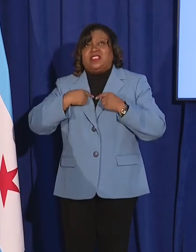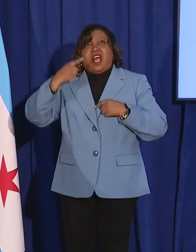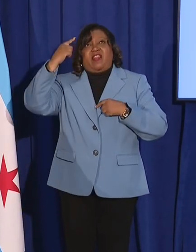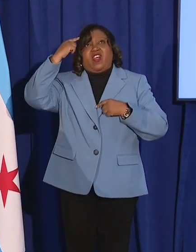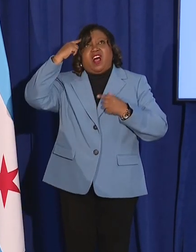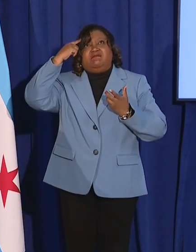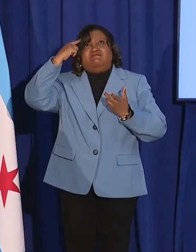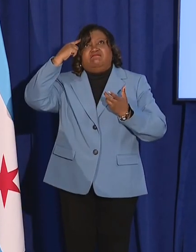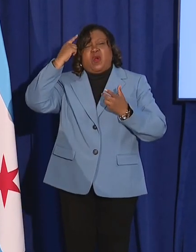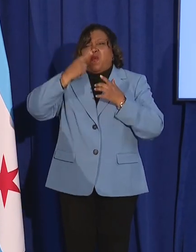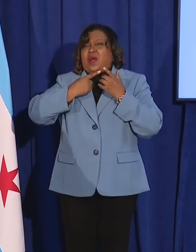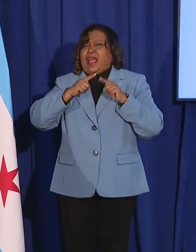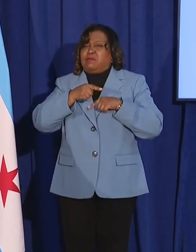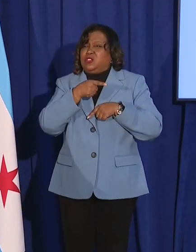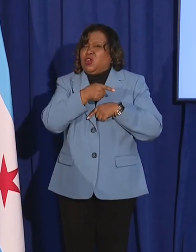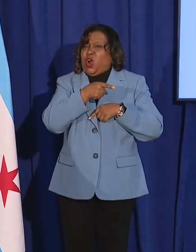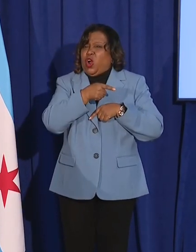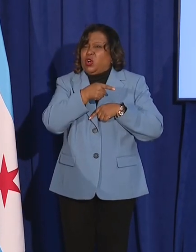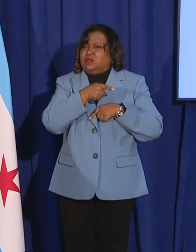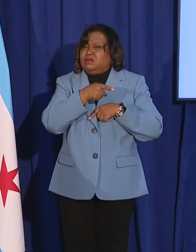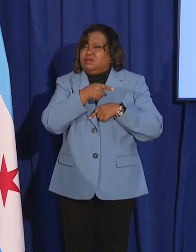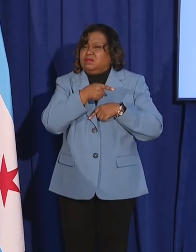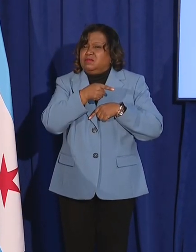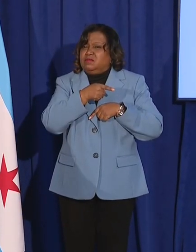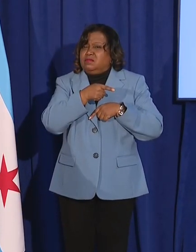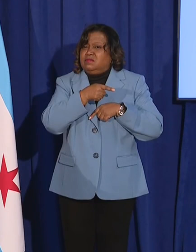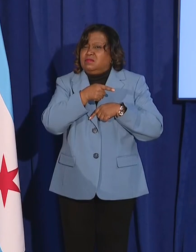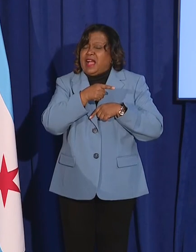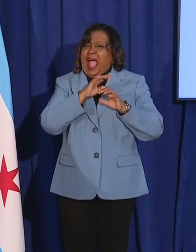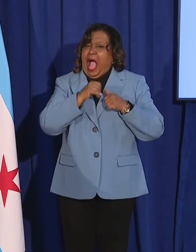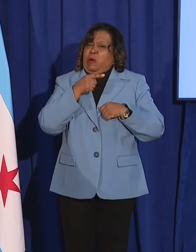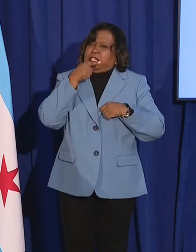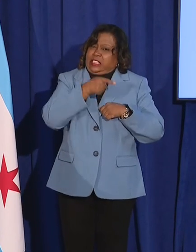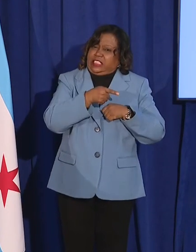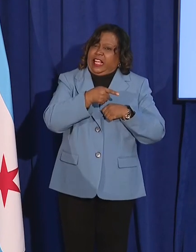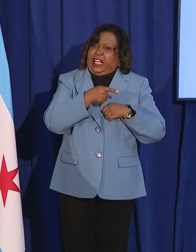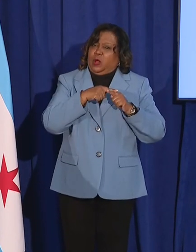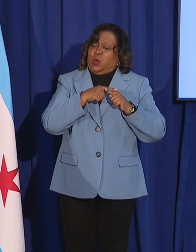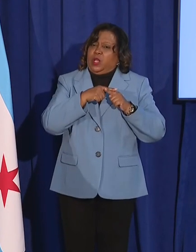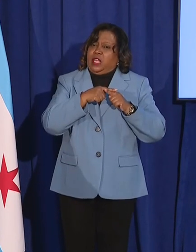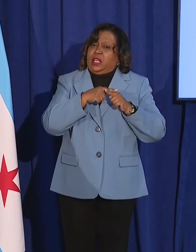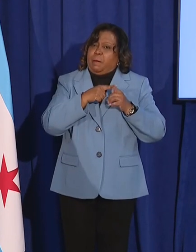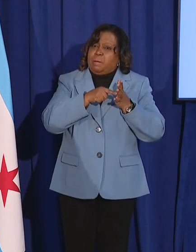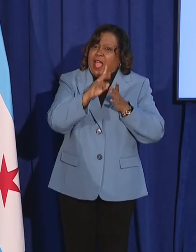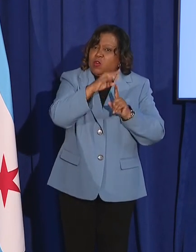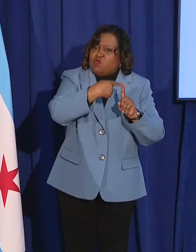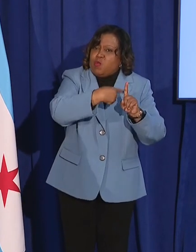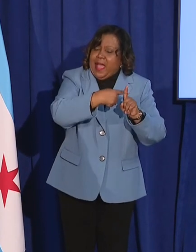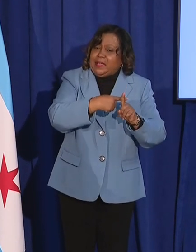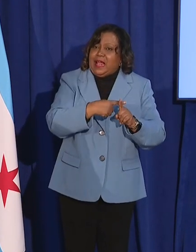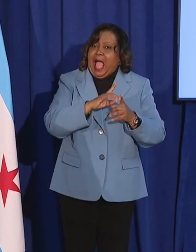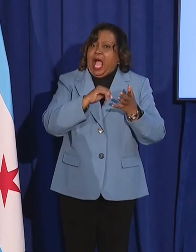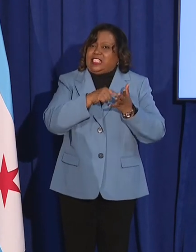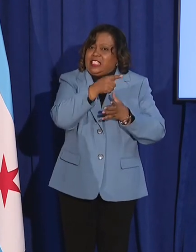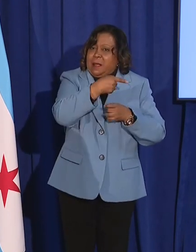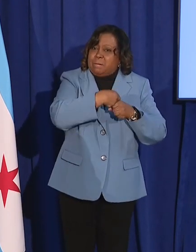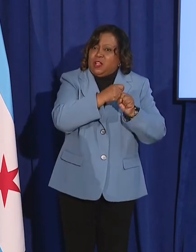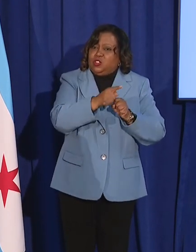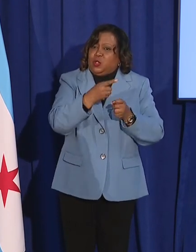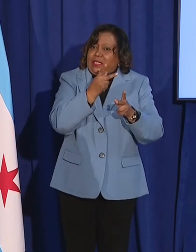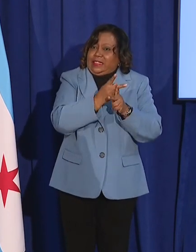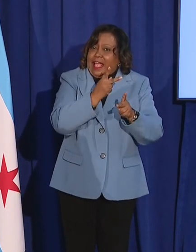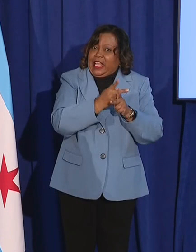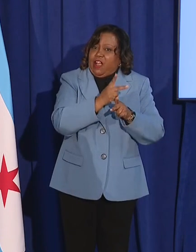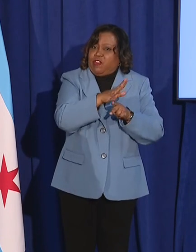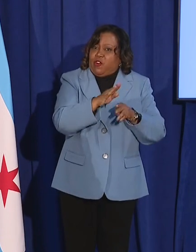thought, what happens to her? How is she going to pay her rent? How is she going to make sure that she can take